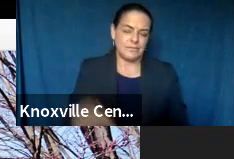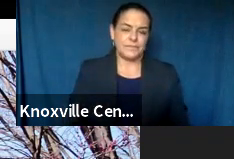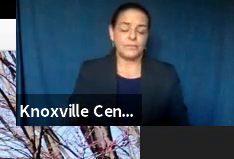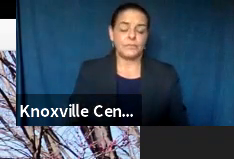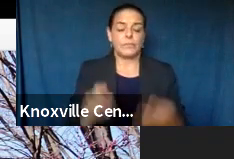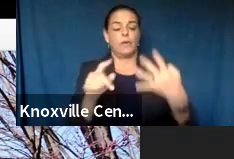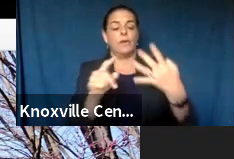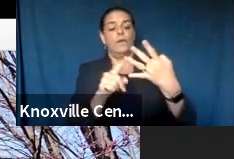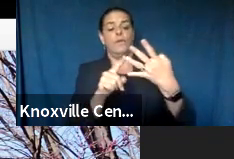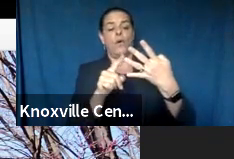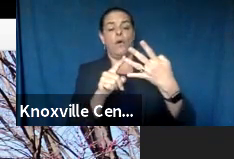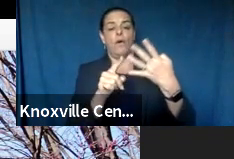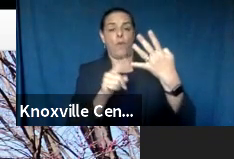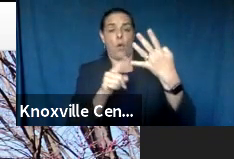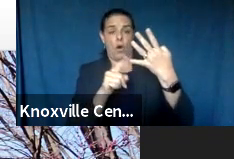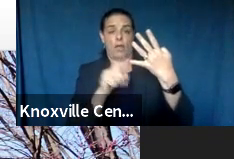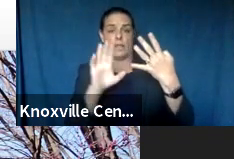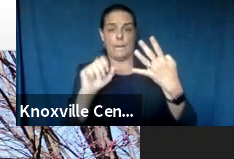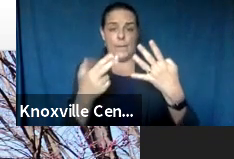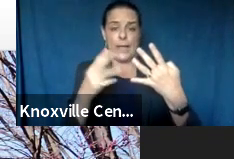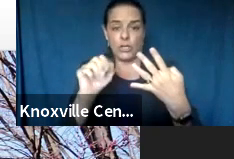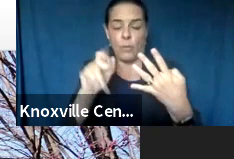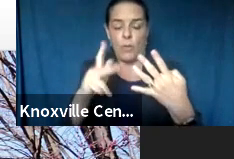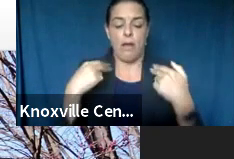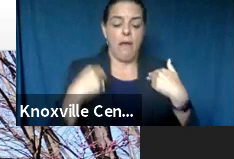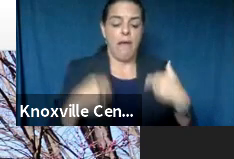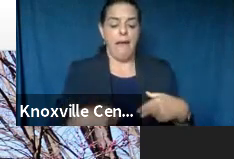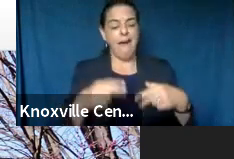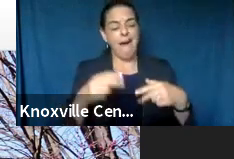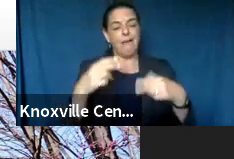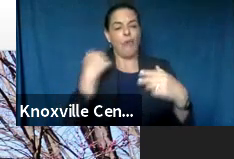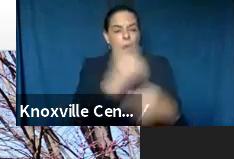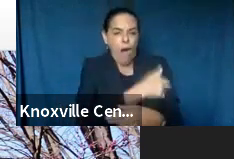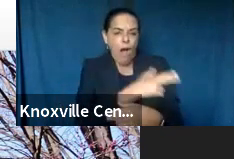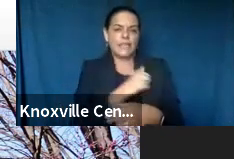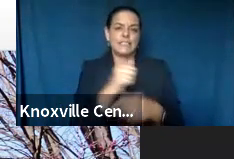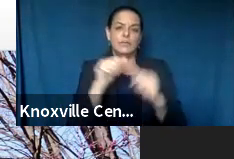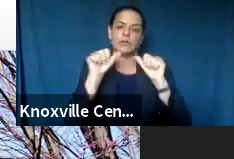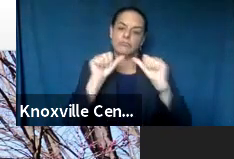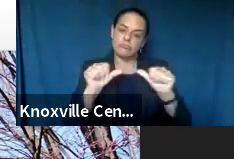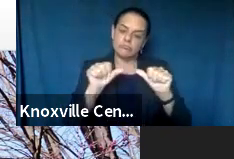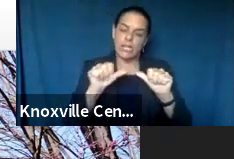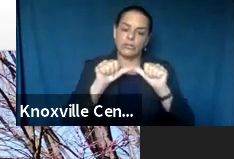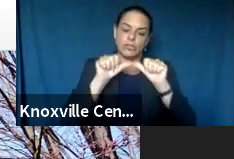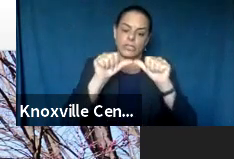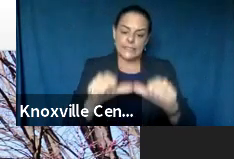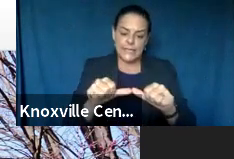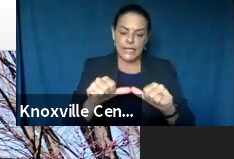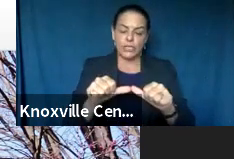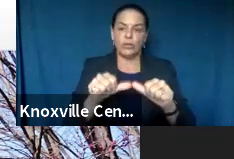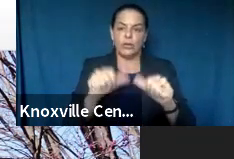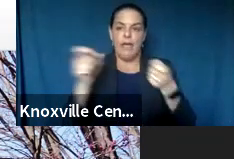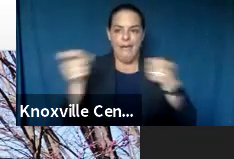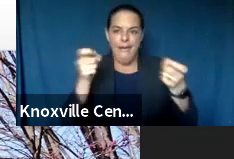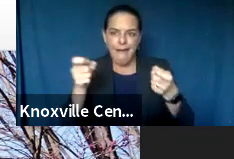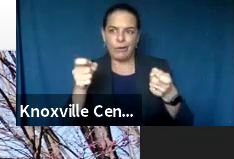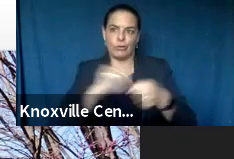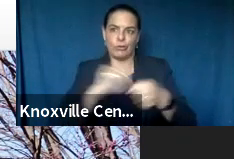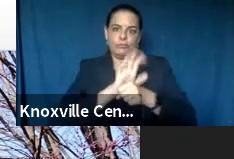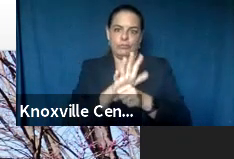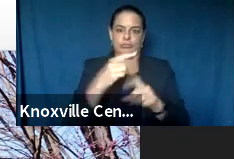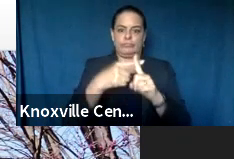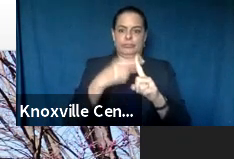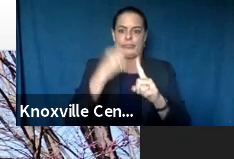fourth benchmark, healthcare system capabilities remain within current or forecasted surge capacity. These graphs show